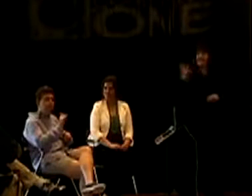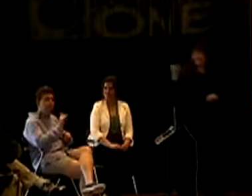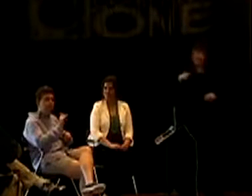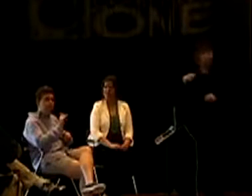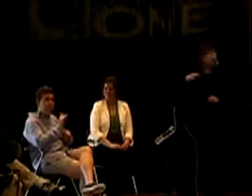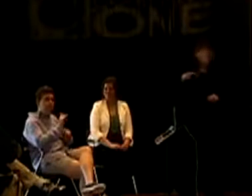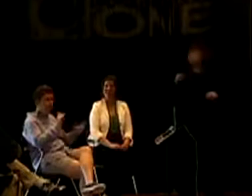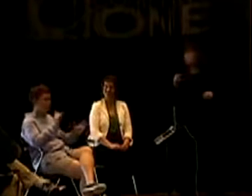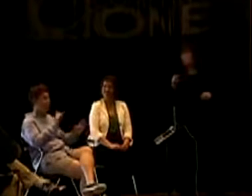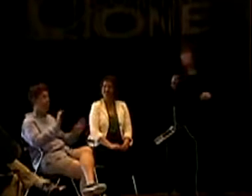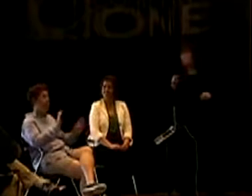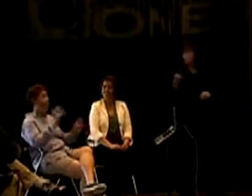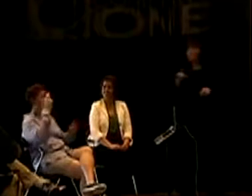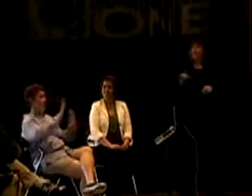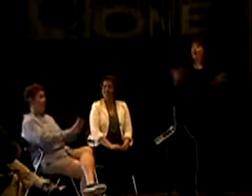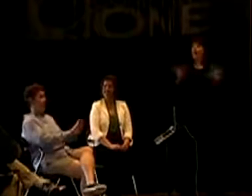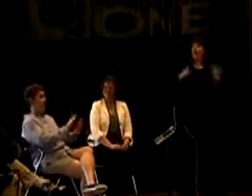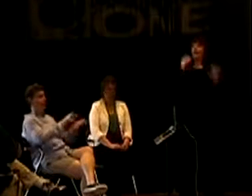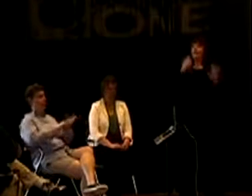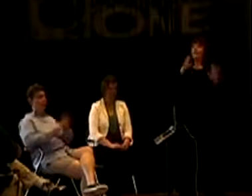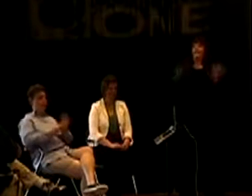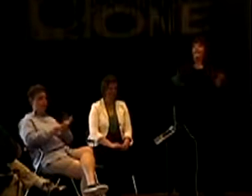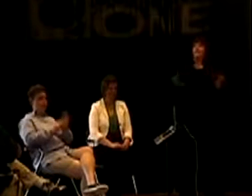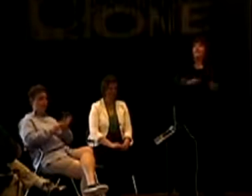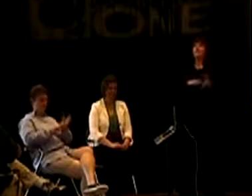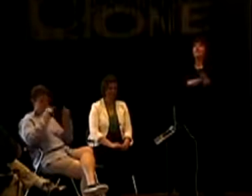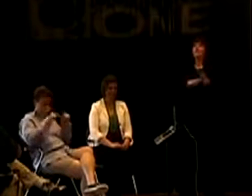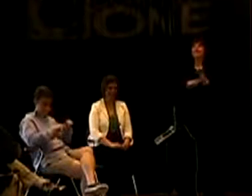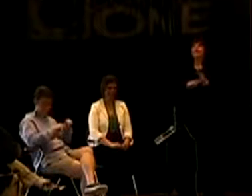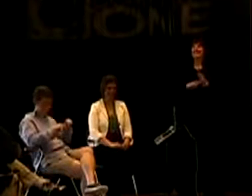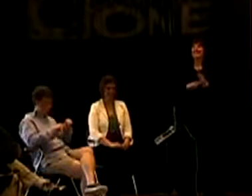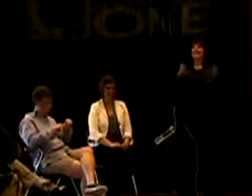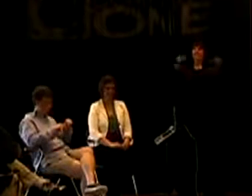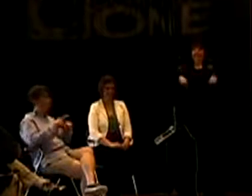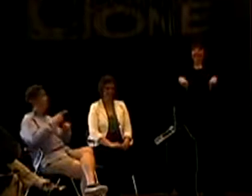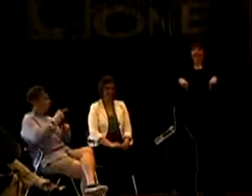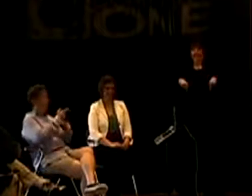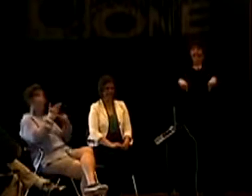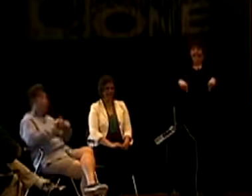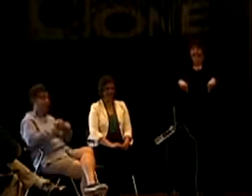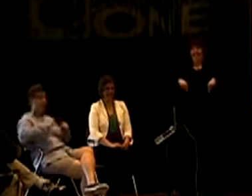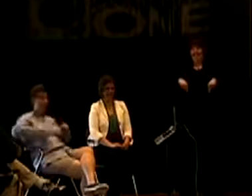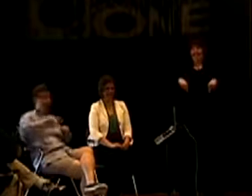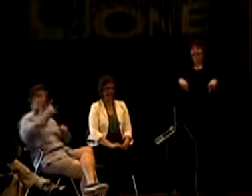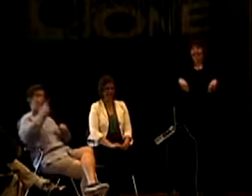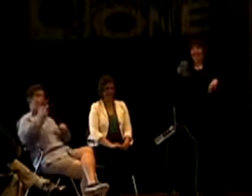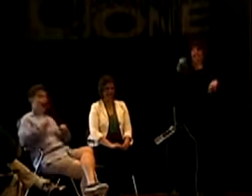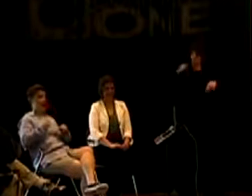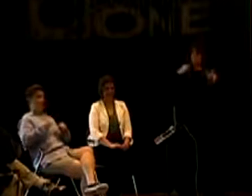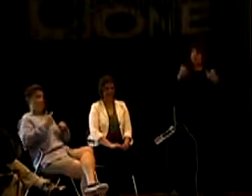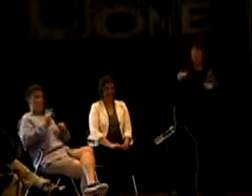And, for me, I thought that I had missed something, too, and realized that it was on purpose. This is part of the